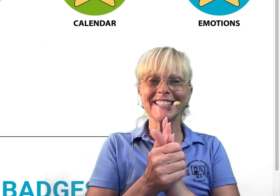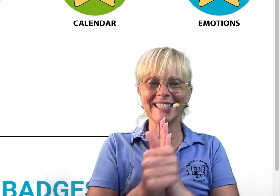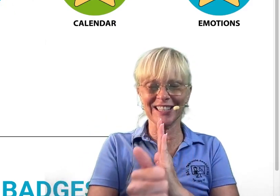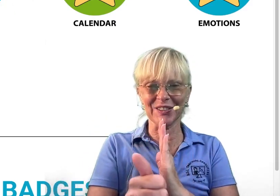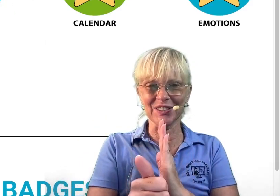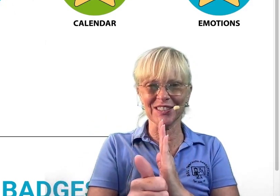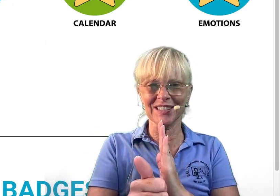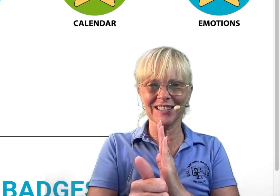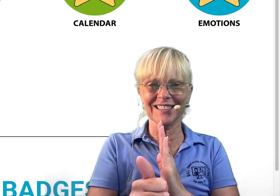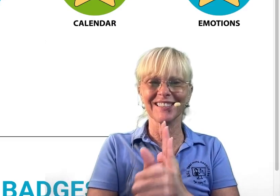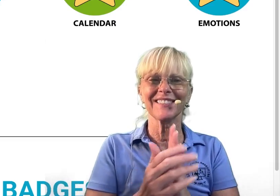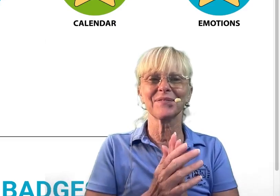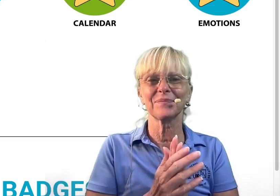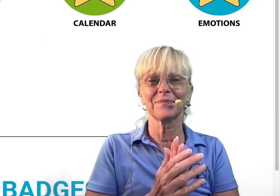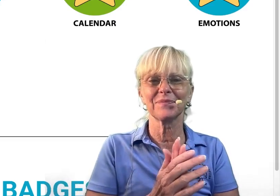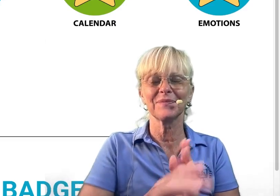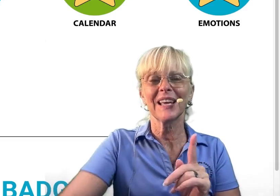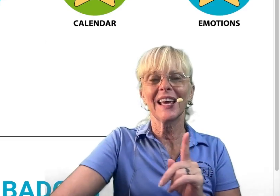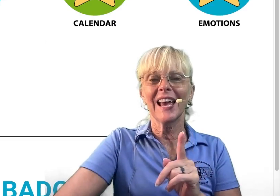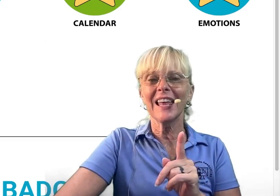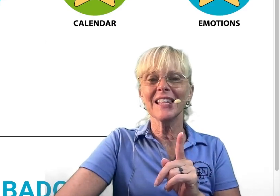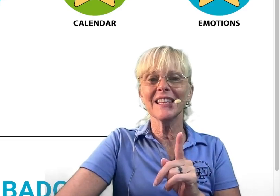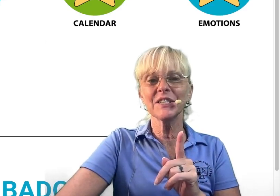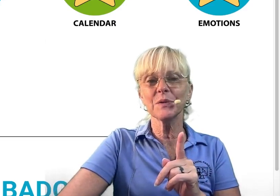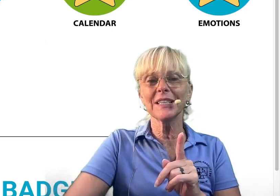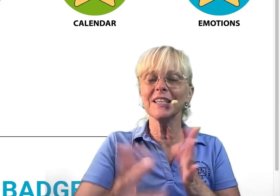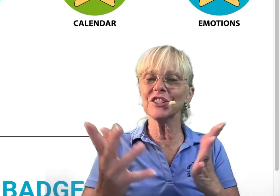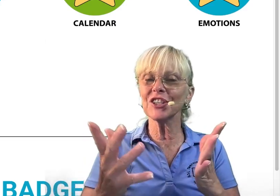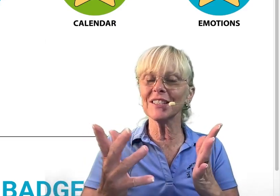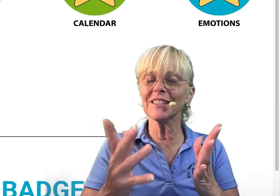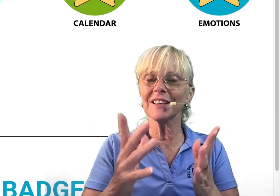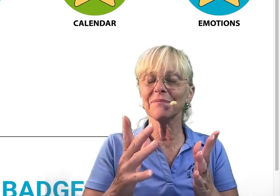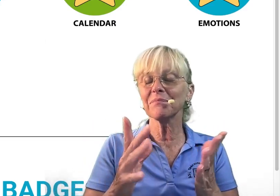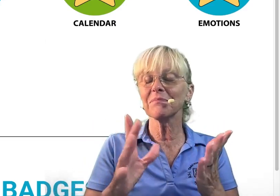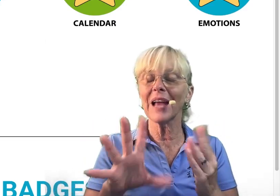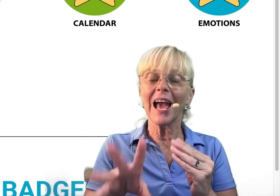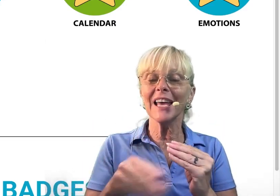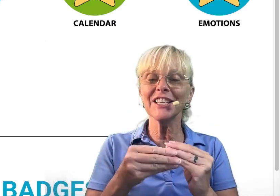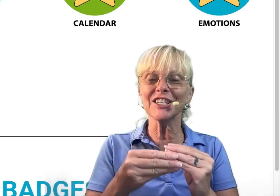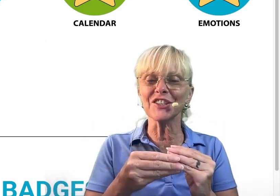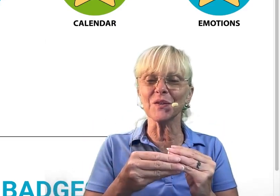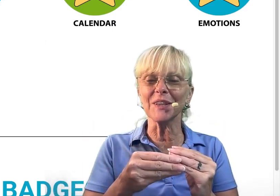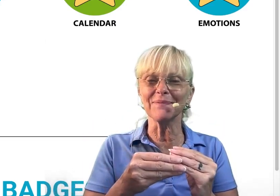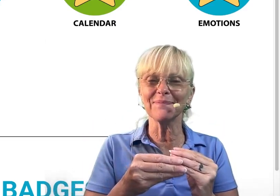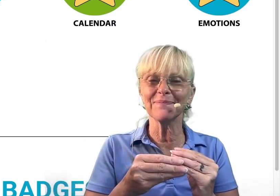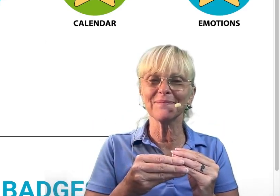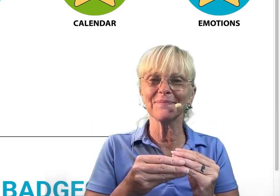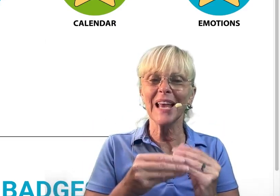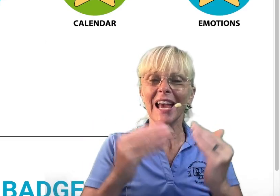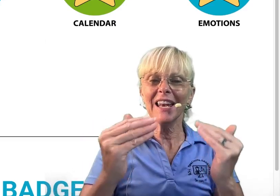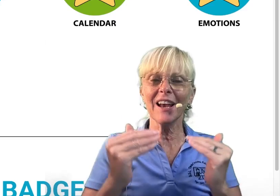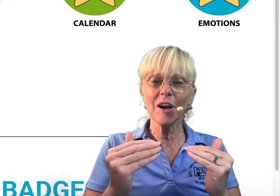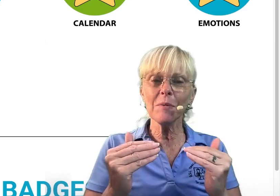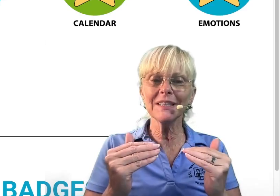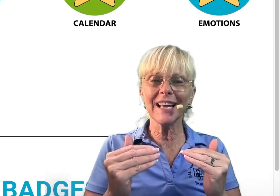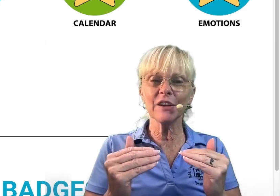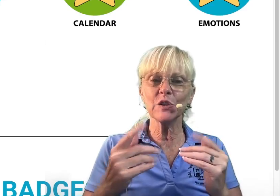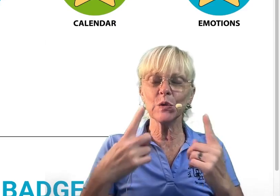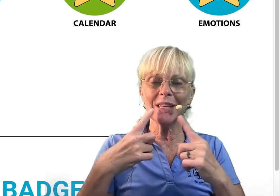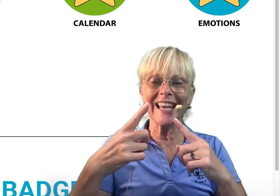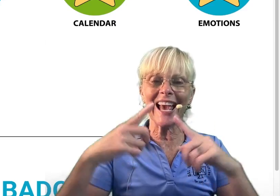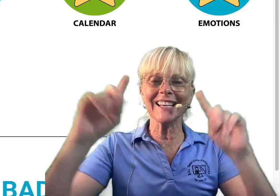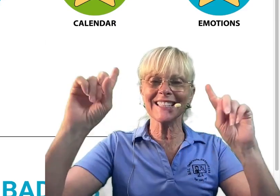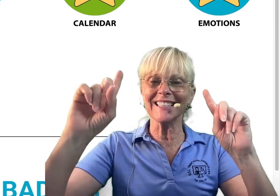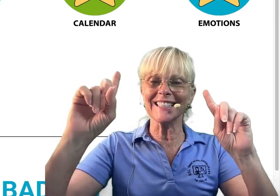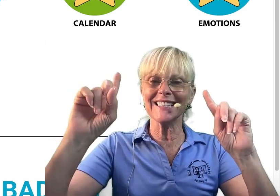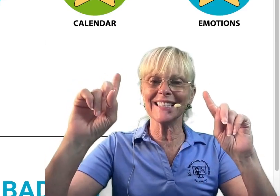social skills. And then this one is just an additional one. Now come on down